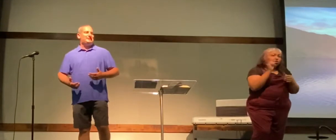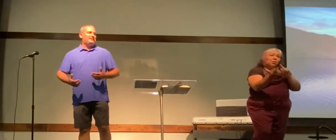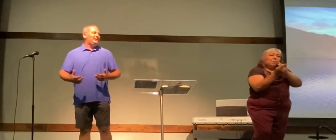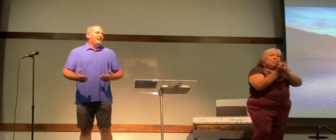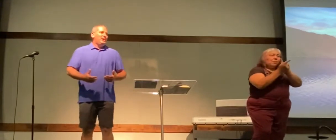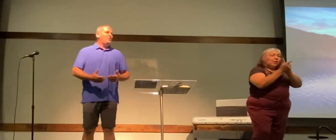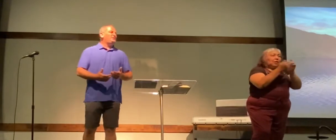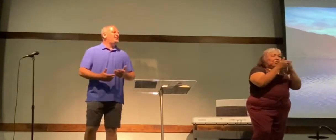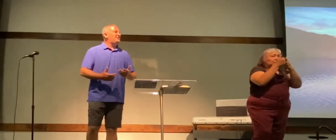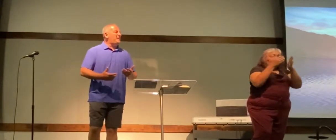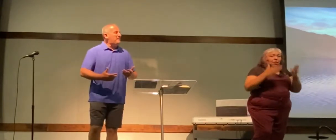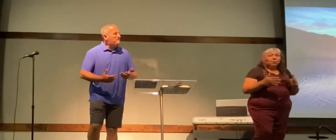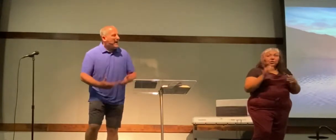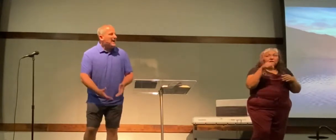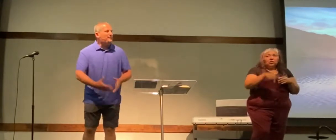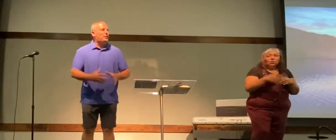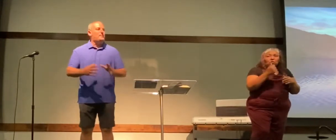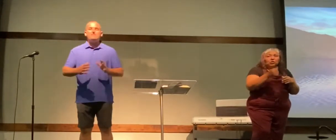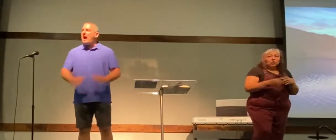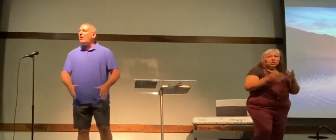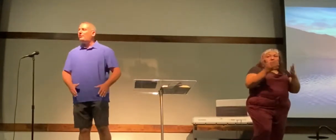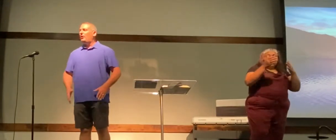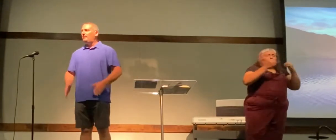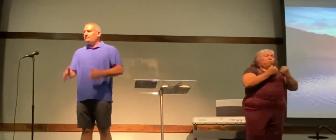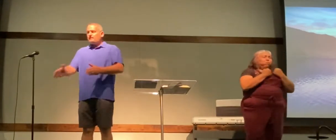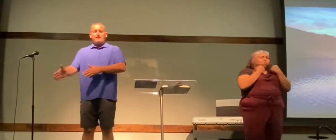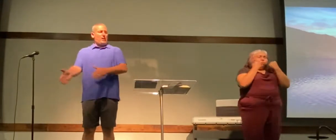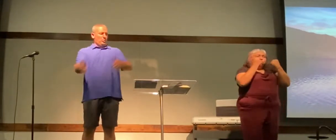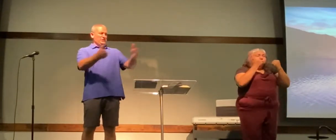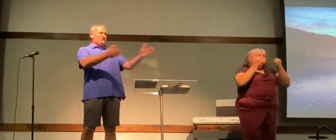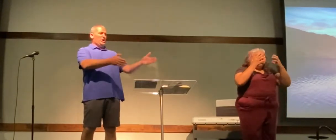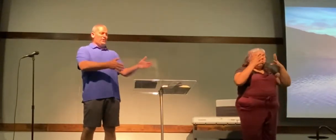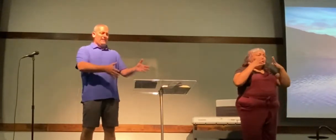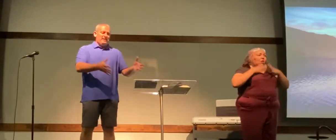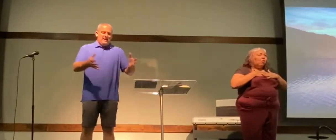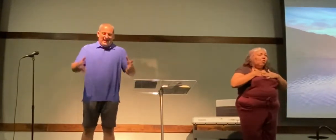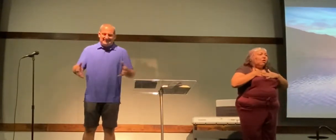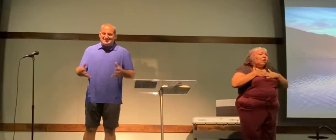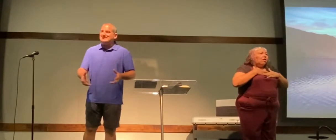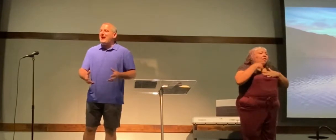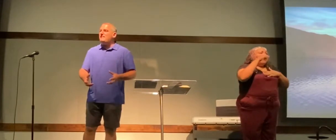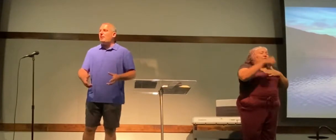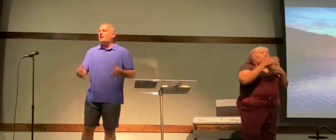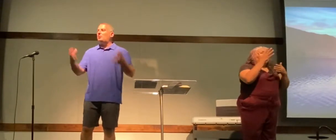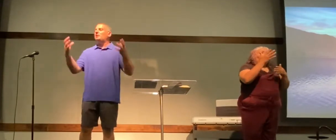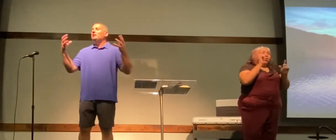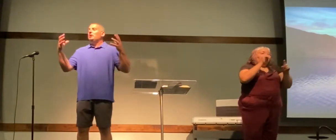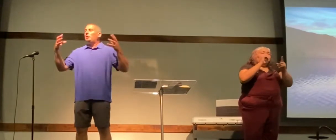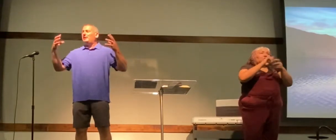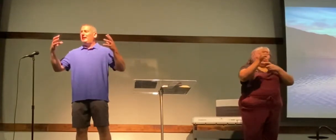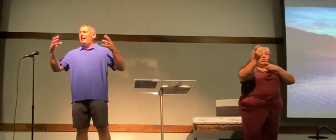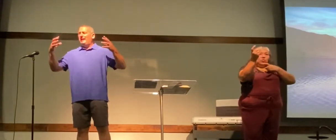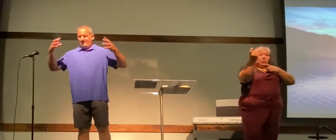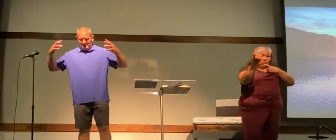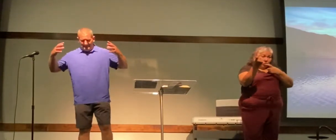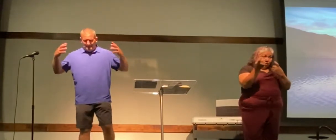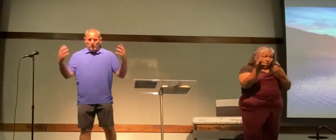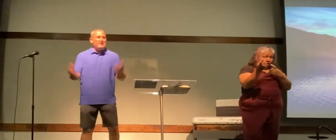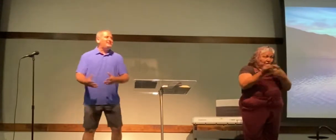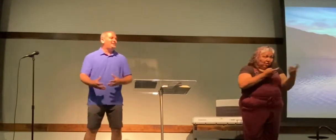around us. And it was just impactful and powerful. We showed up at the skate park and